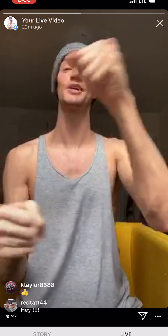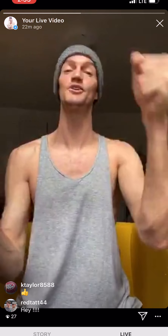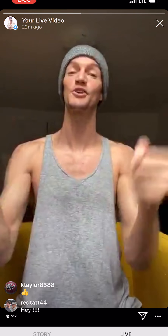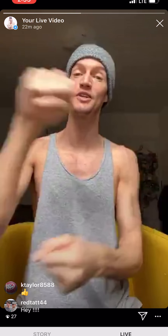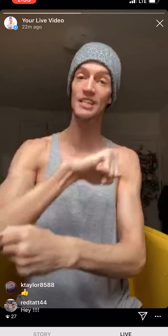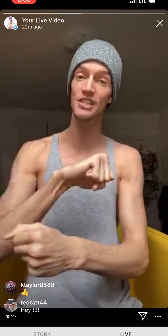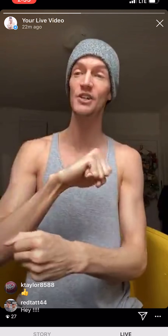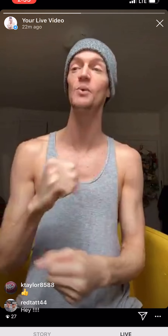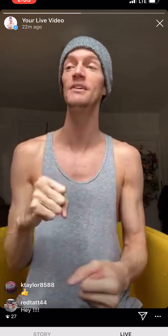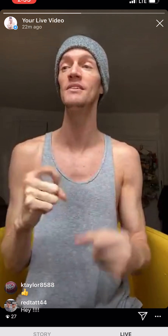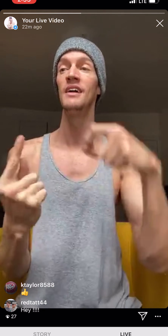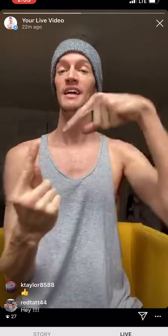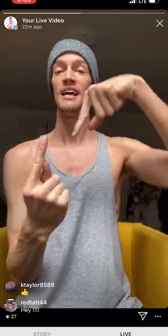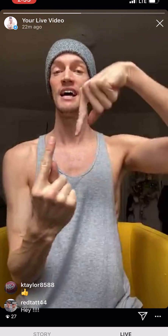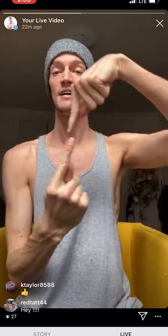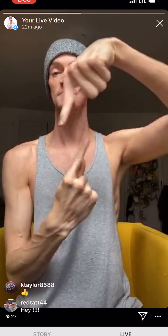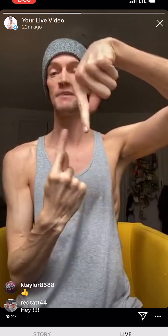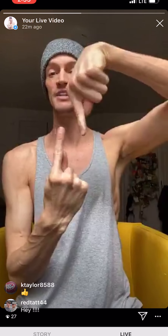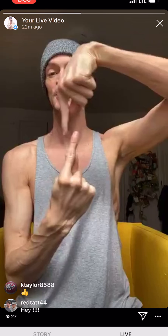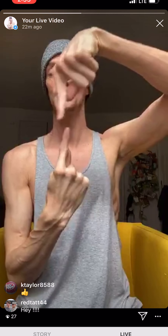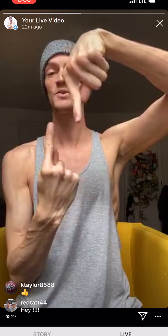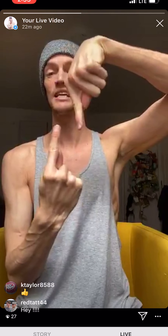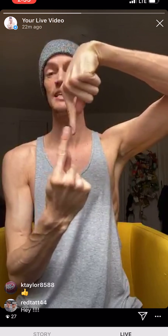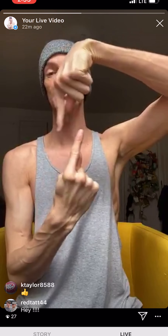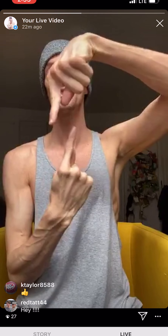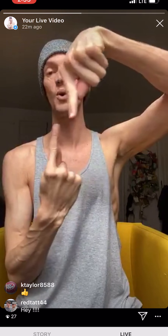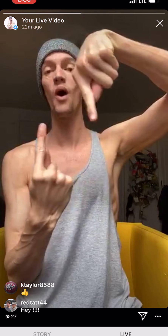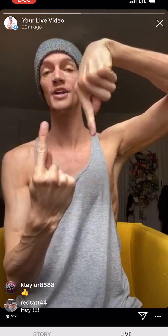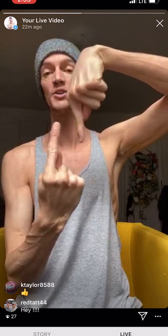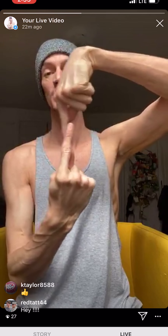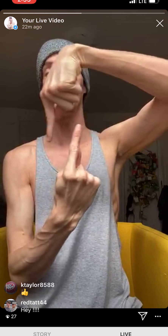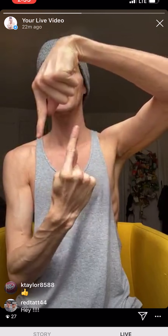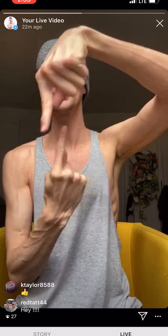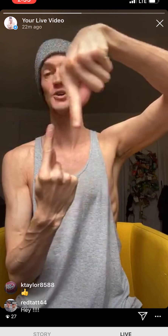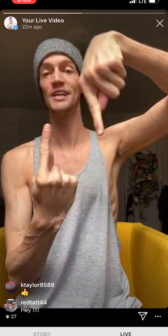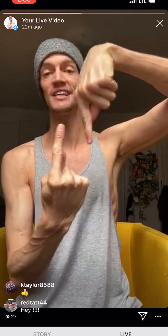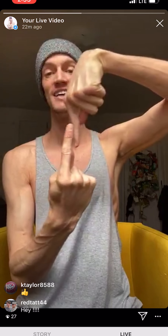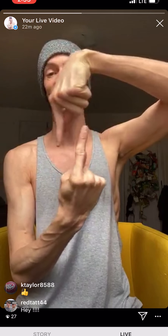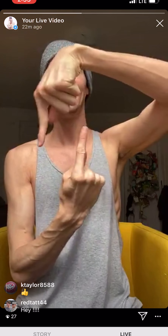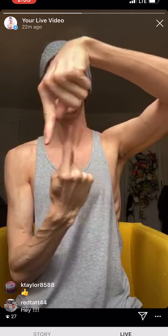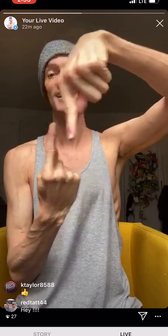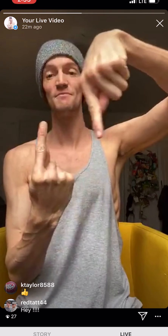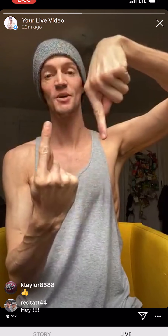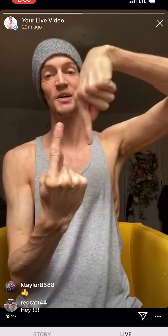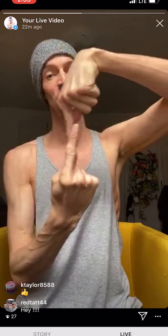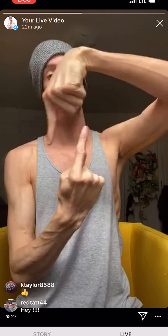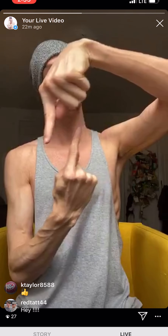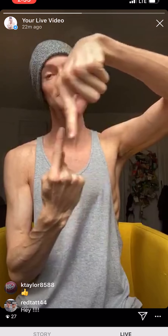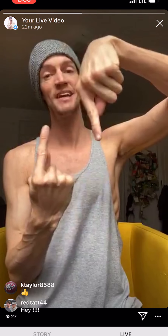you're turning a steering wheel. Um, and it just shows like gears and a watch or a clock turning, going around. Yeah.